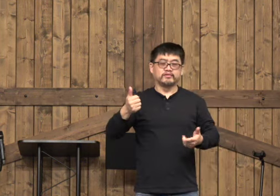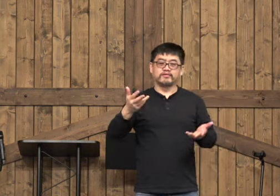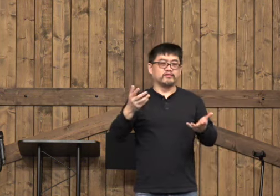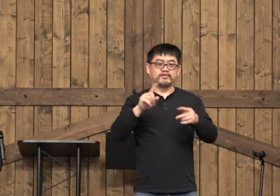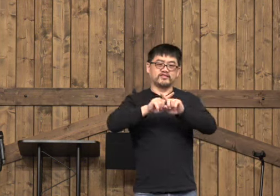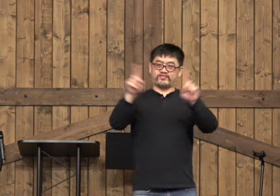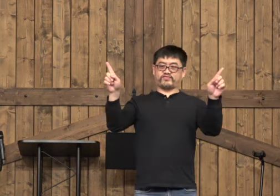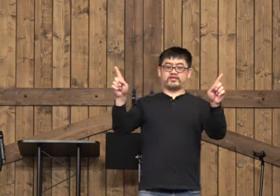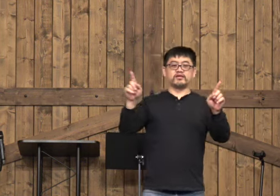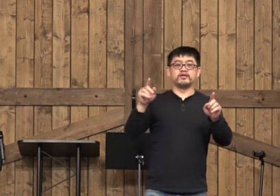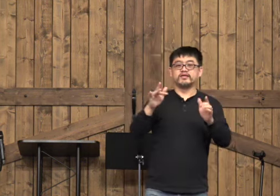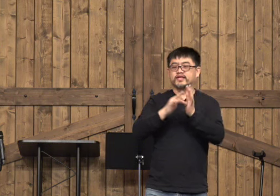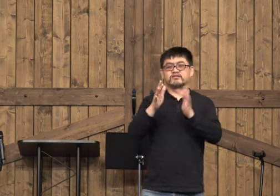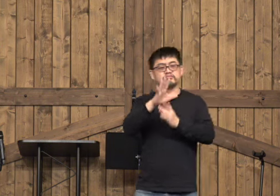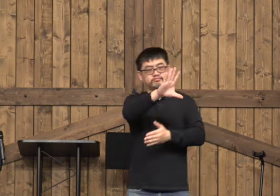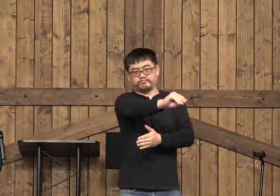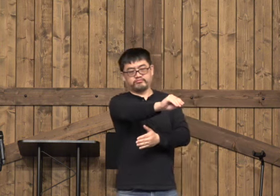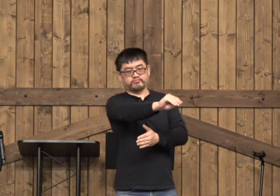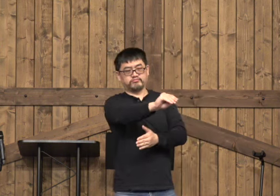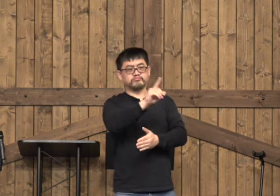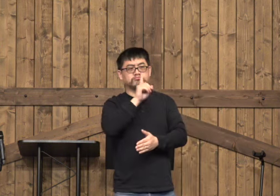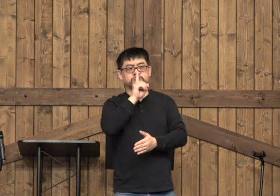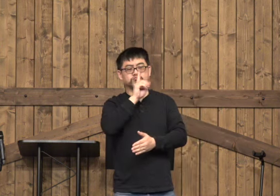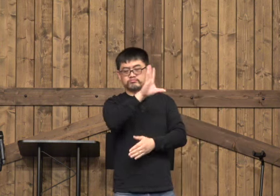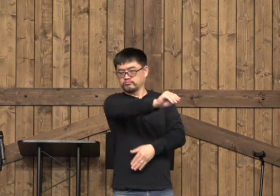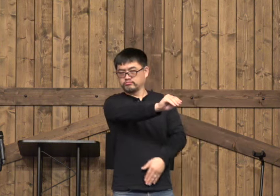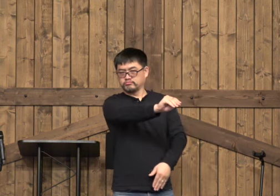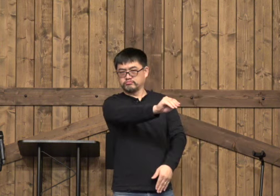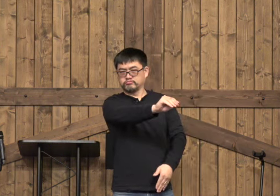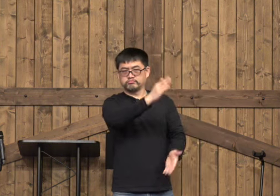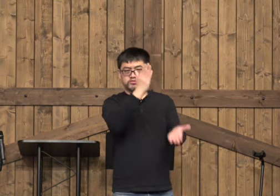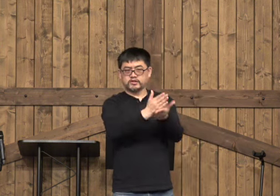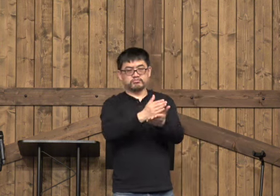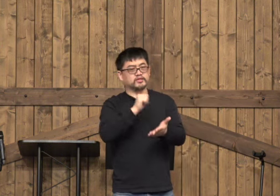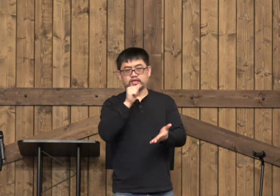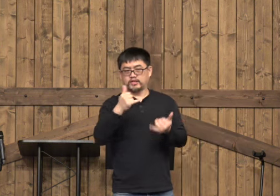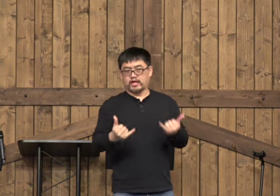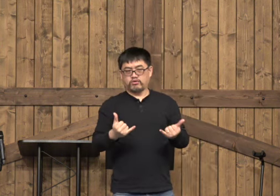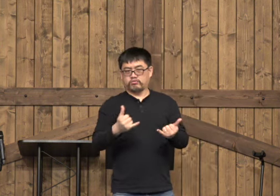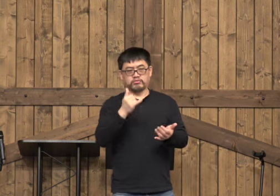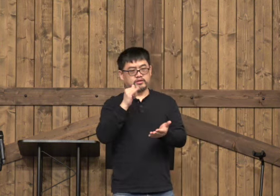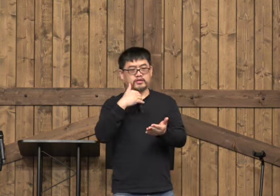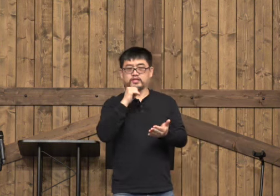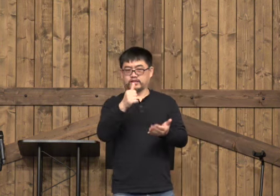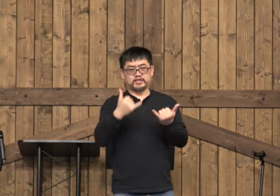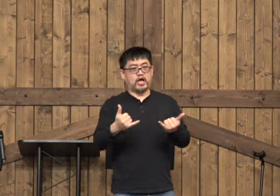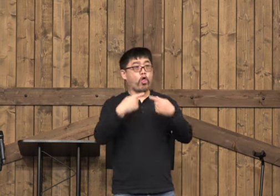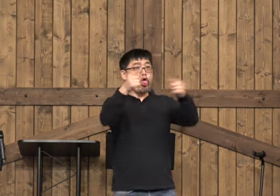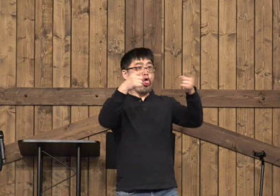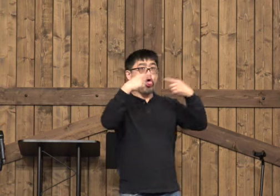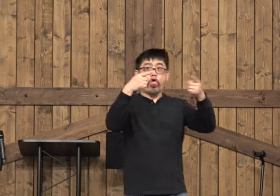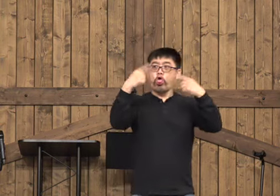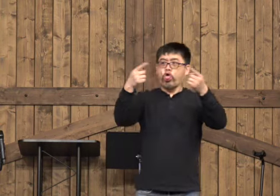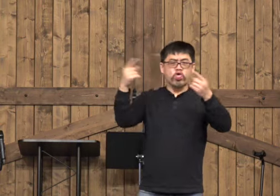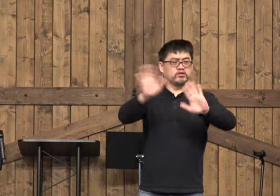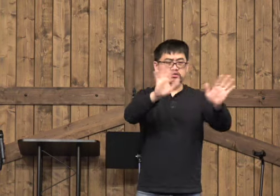to destroy the Romans. To free them from the Romans. Because he told that demon to be quiet. It wasn't time for him to